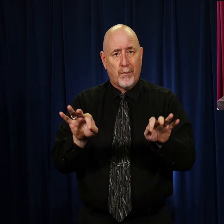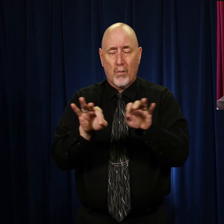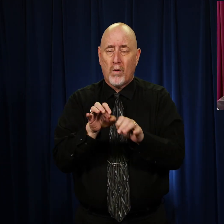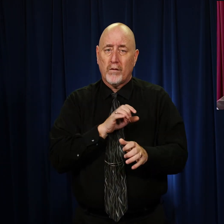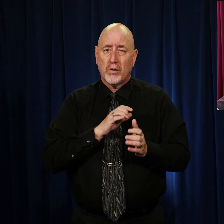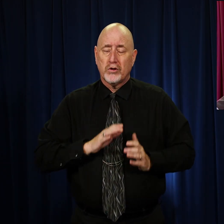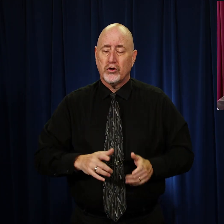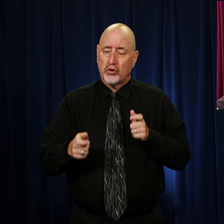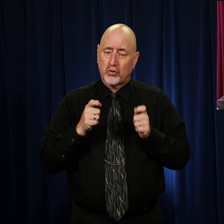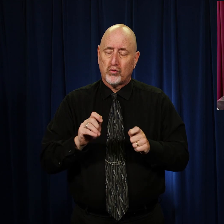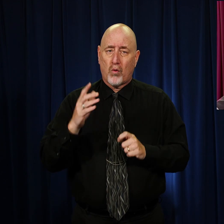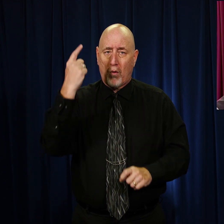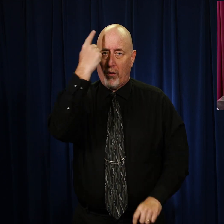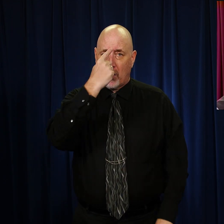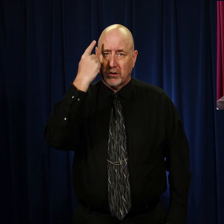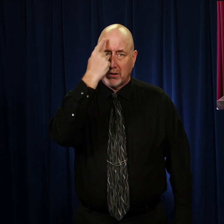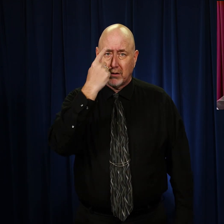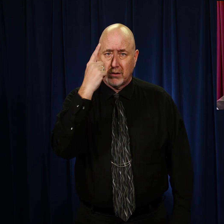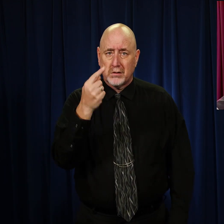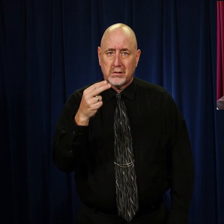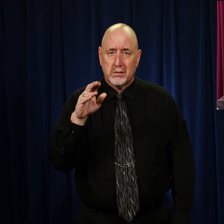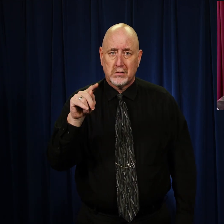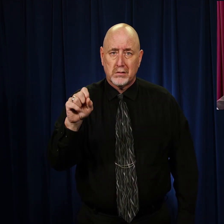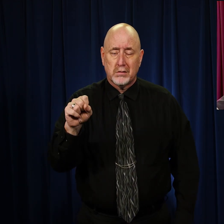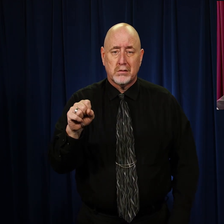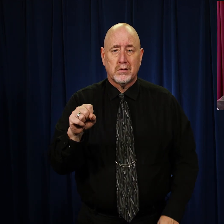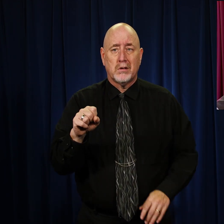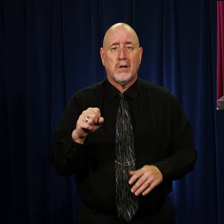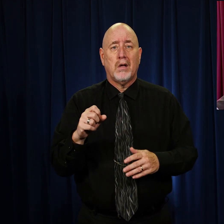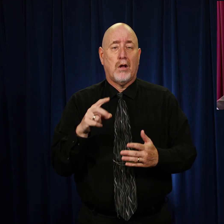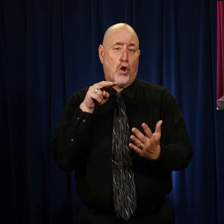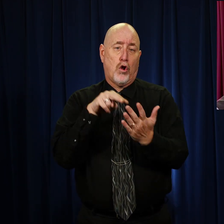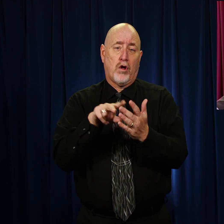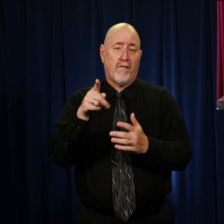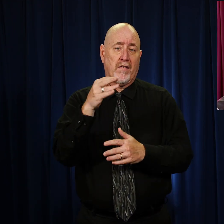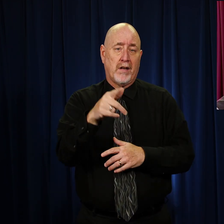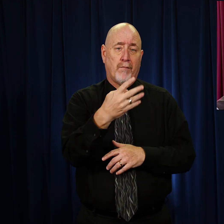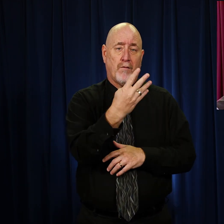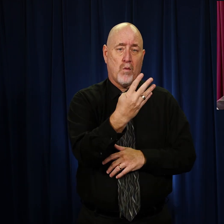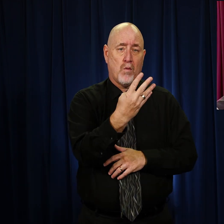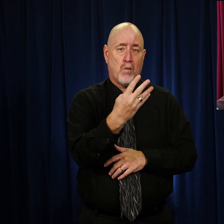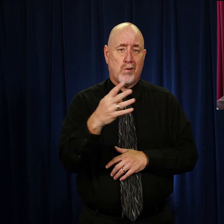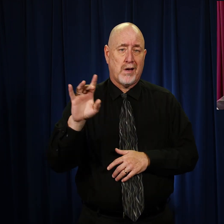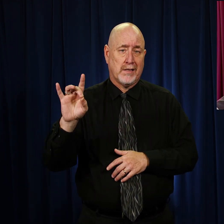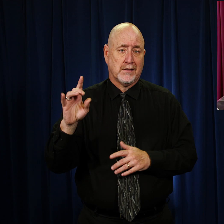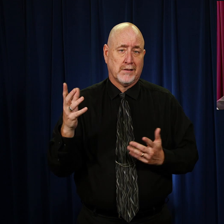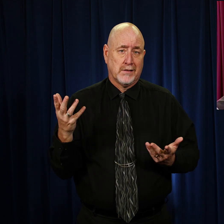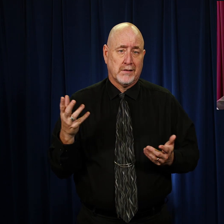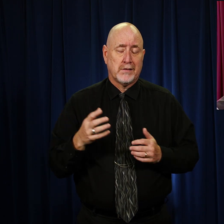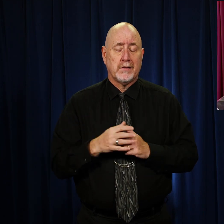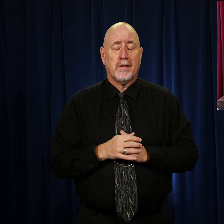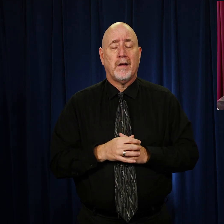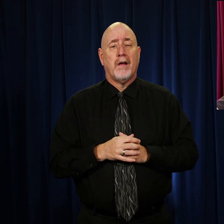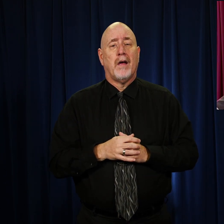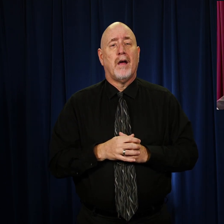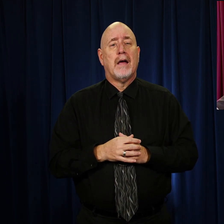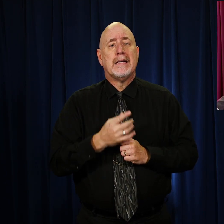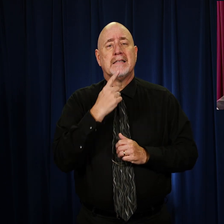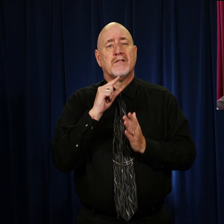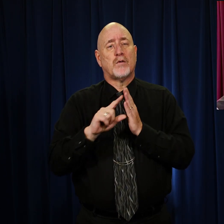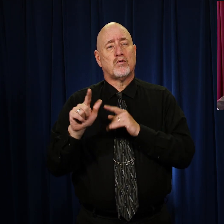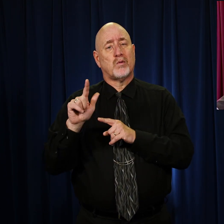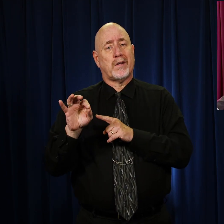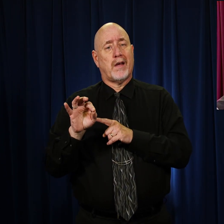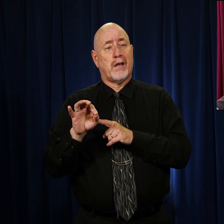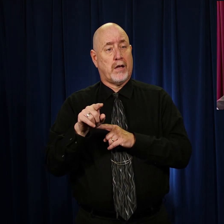for Christians to control their thoughts. For example, consult Philippians chapter 4 and verse 8. Then he says in